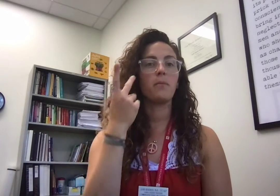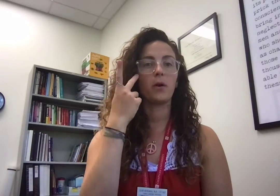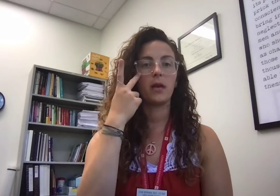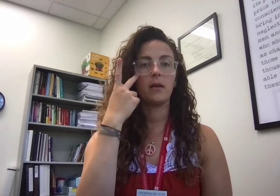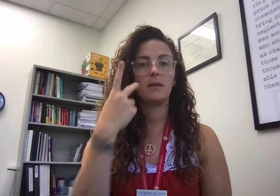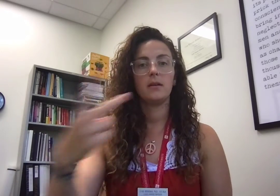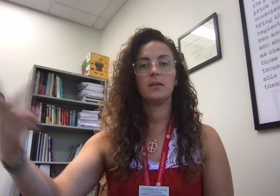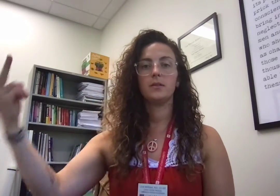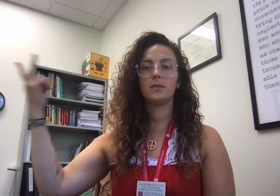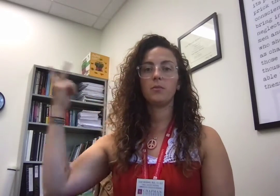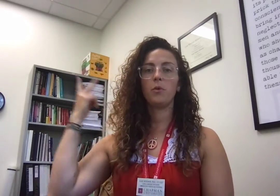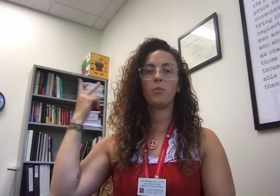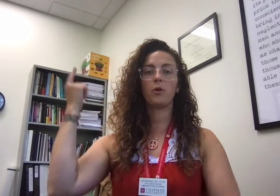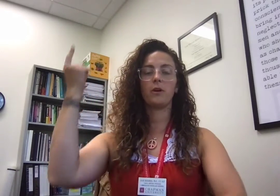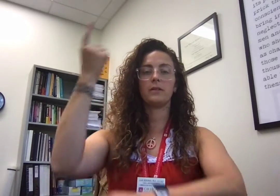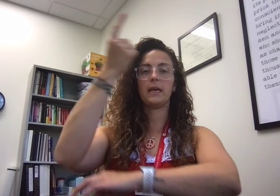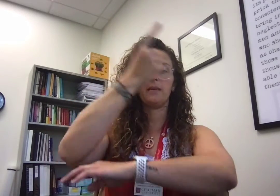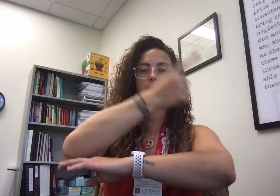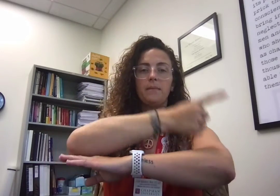remembering. So Memorial Day.